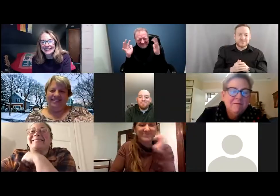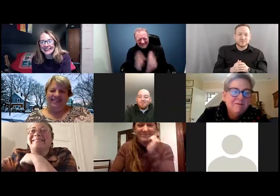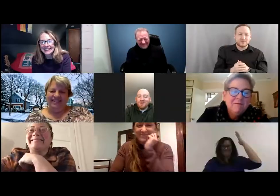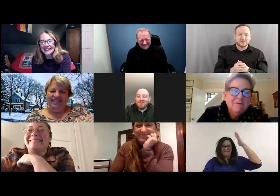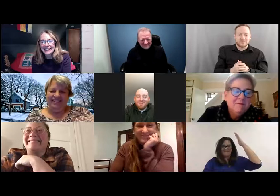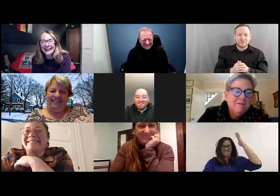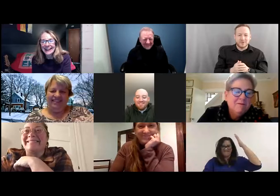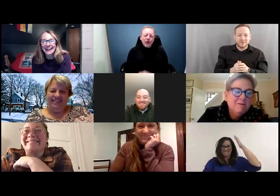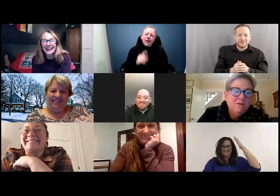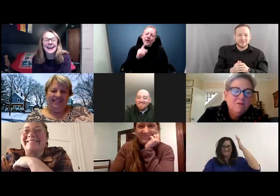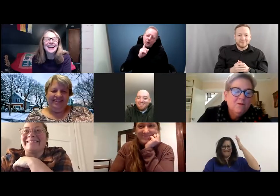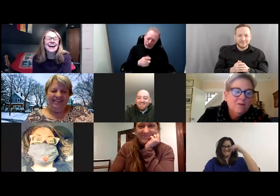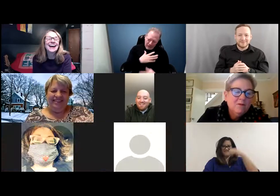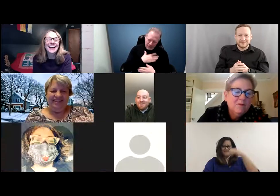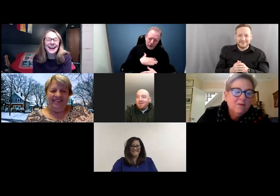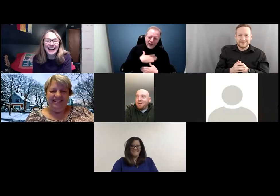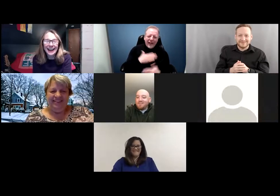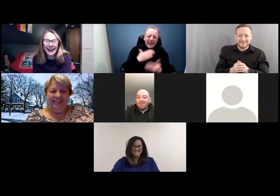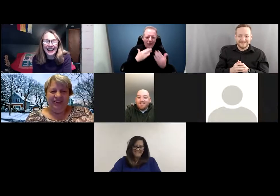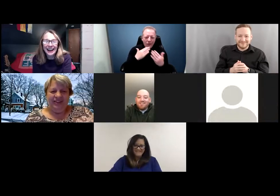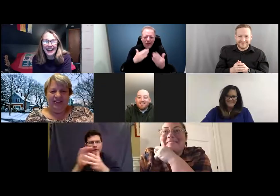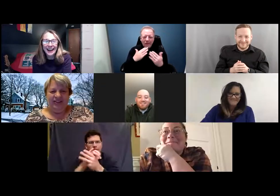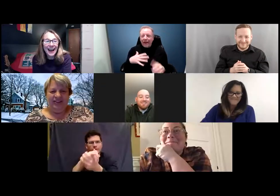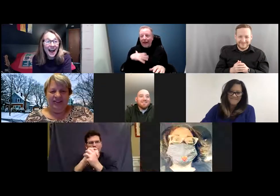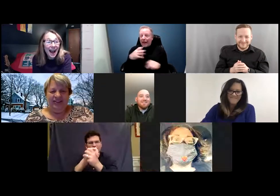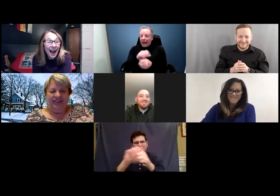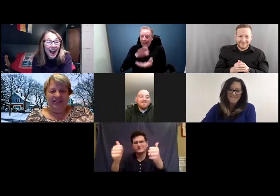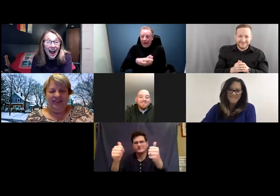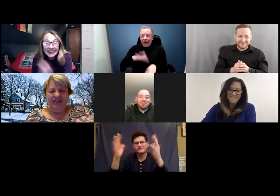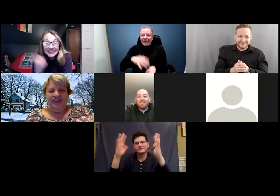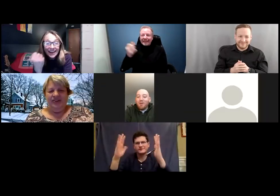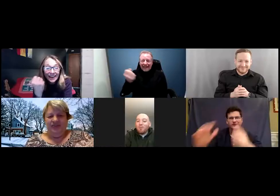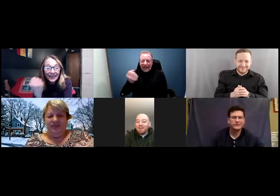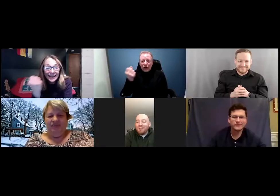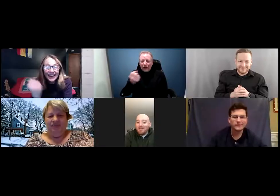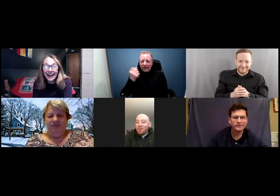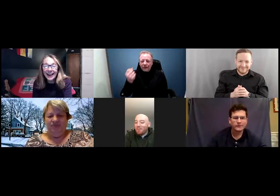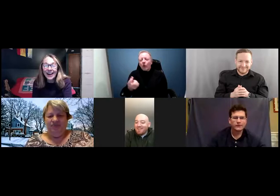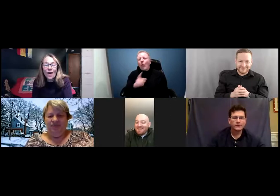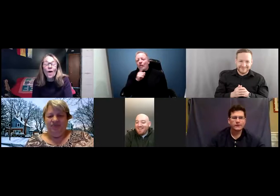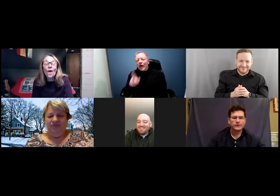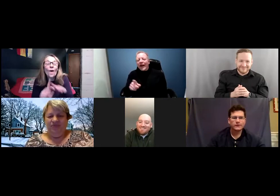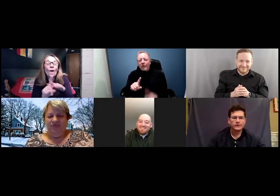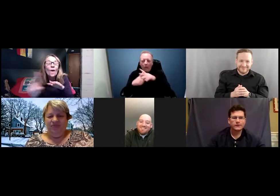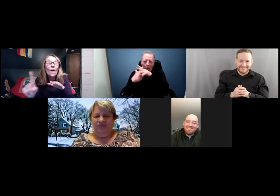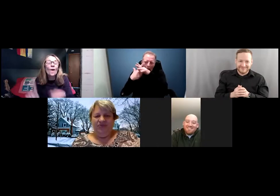I appreciate it. Get married on Saturday. Well, eloping,